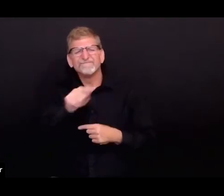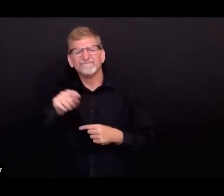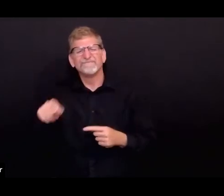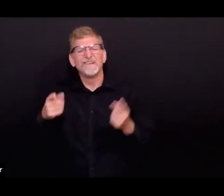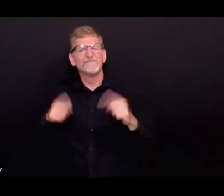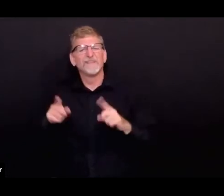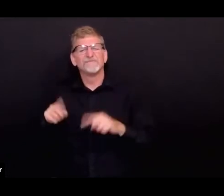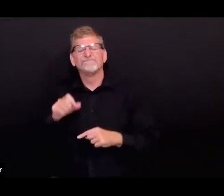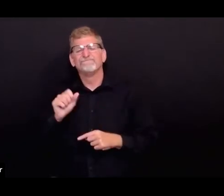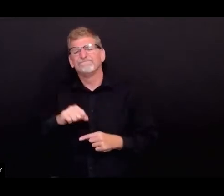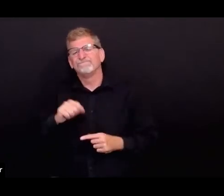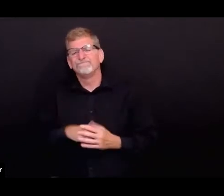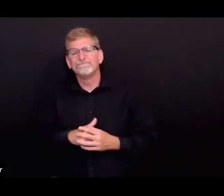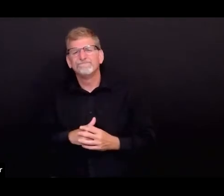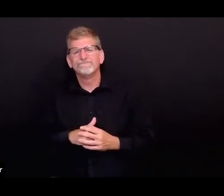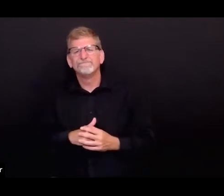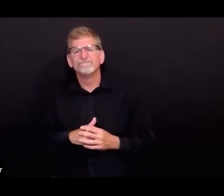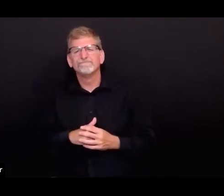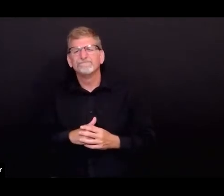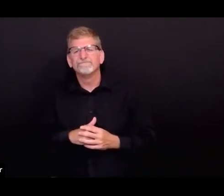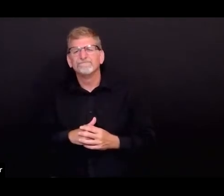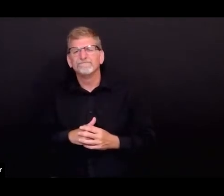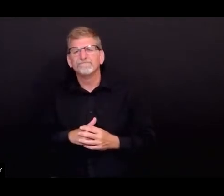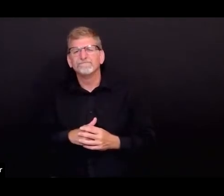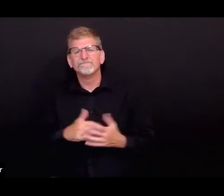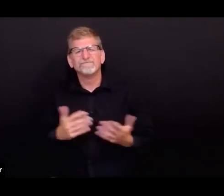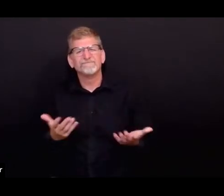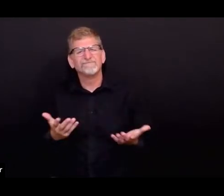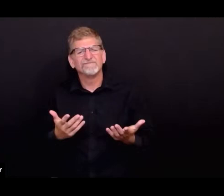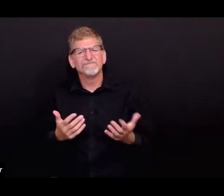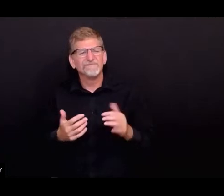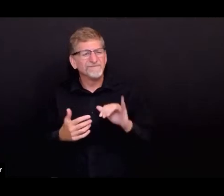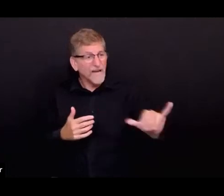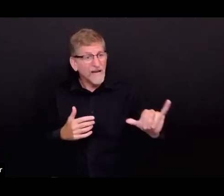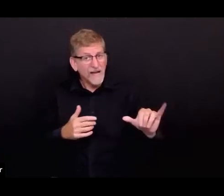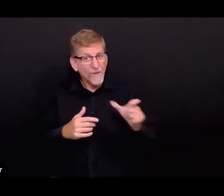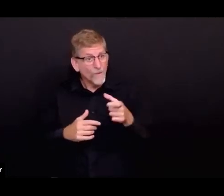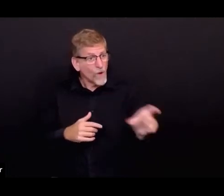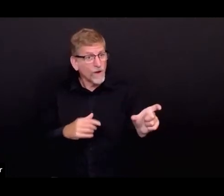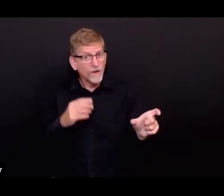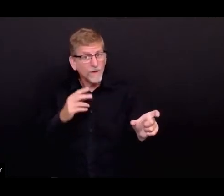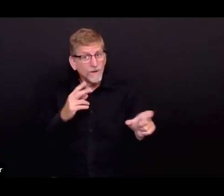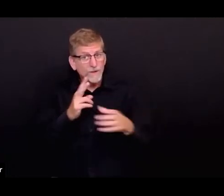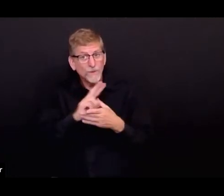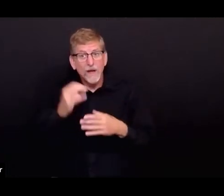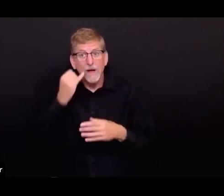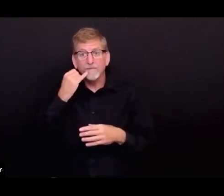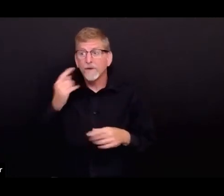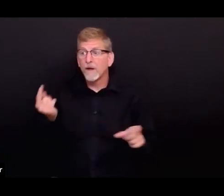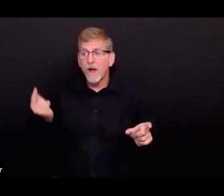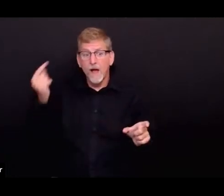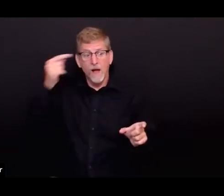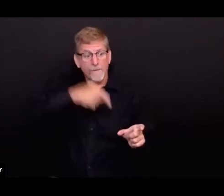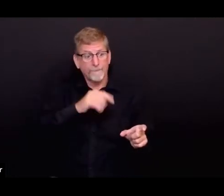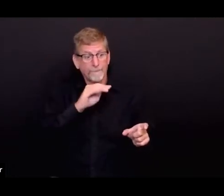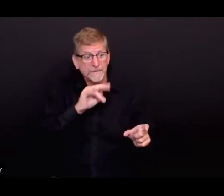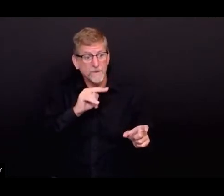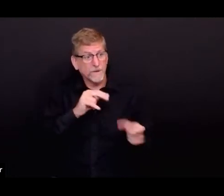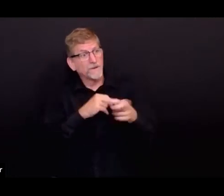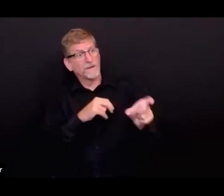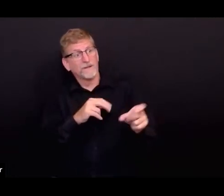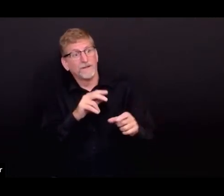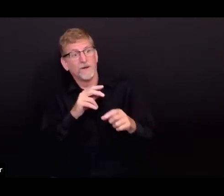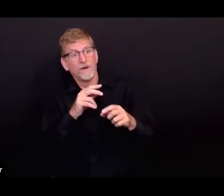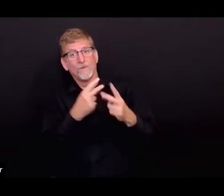quarantine measures, so much of this is just about the social compact. I think most of us know, and I know this is very frustrating to a lot of people, but